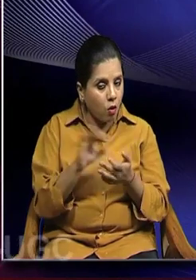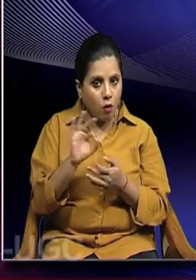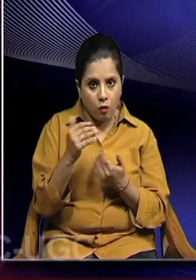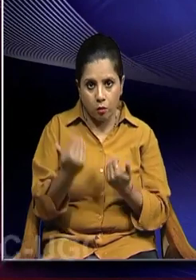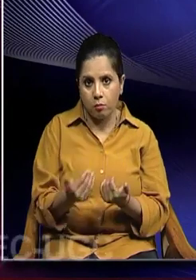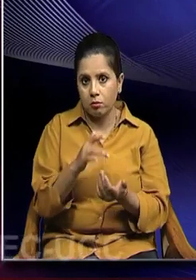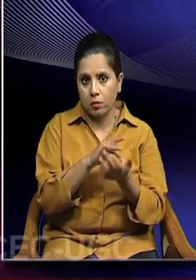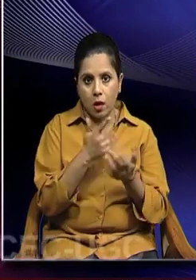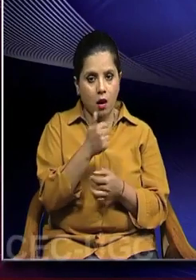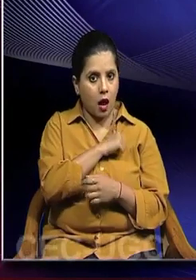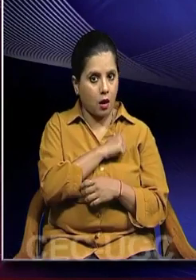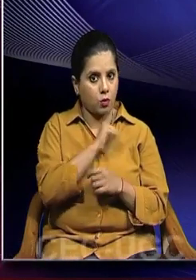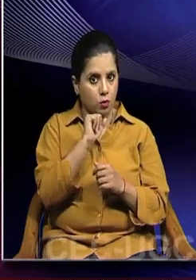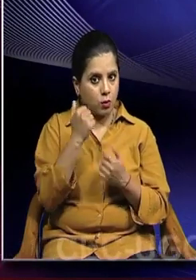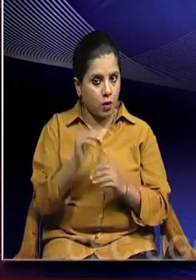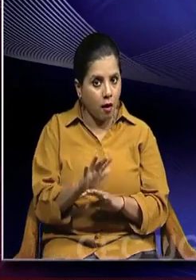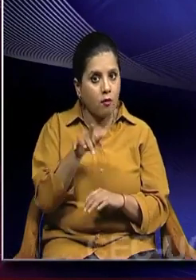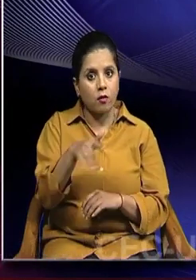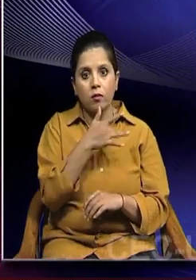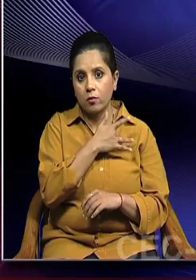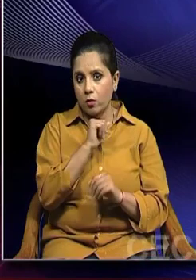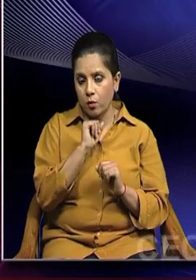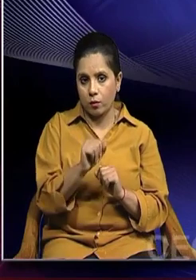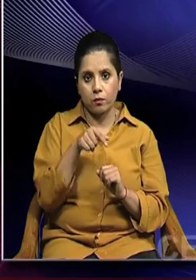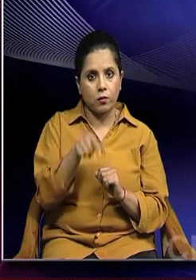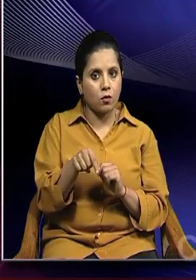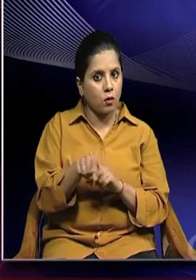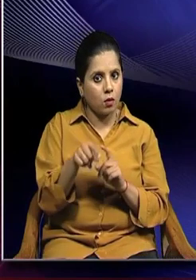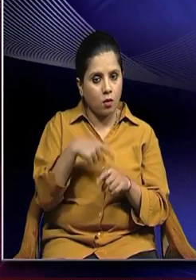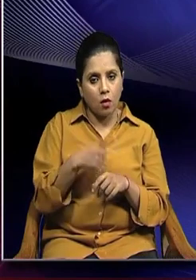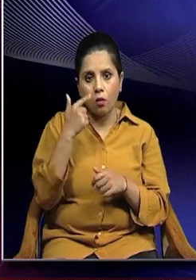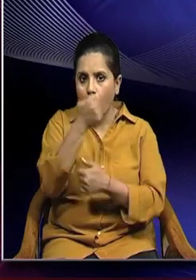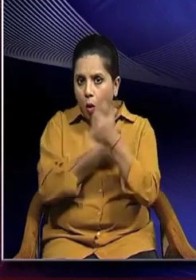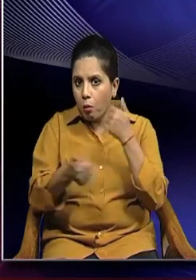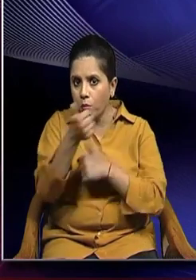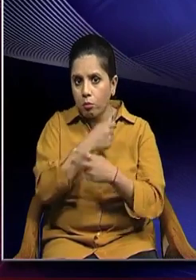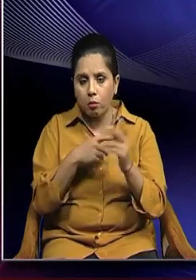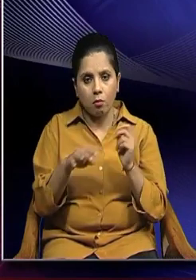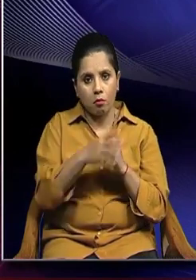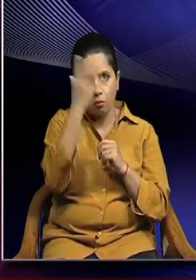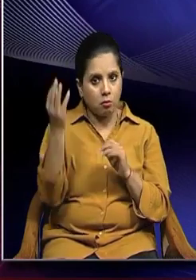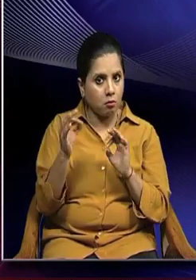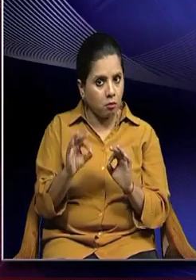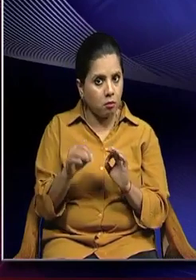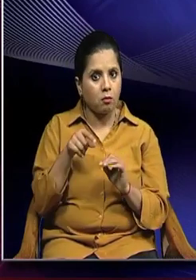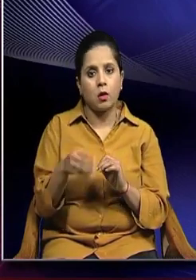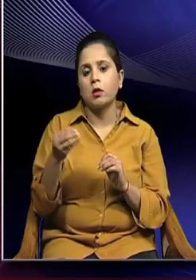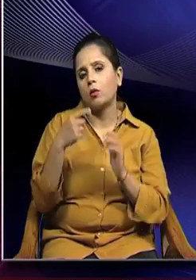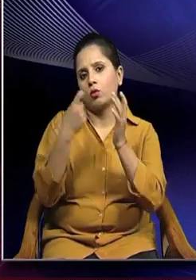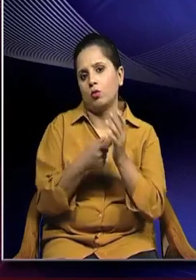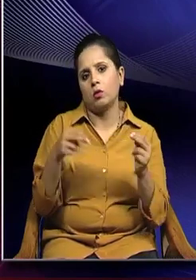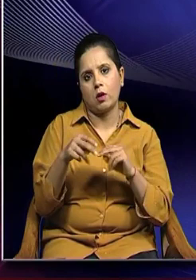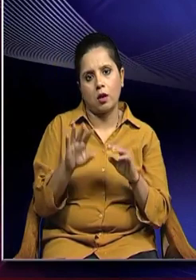of that attitude where competition is the order of the day, then of course appropriate norms are required